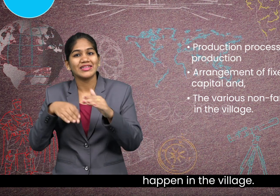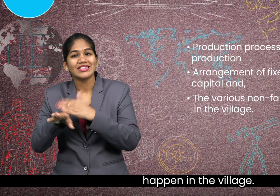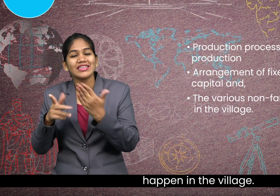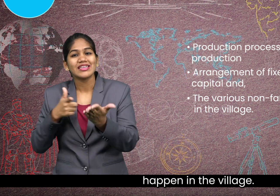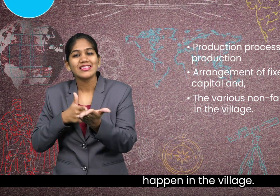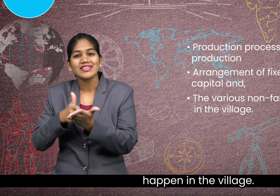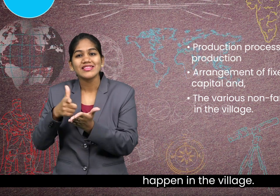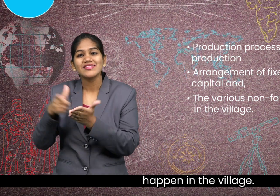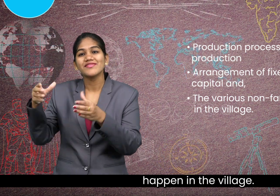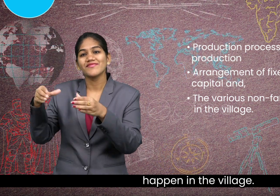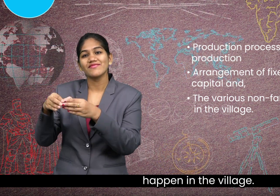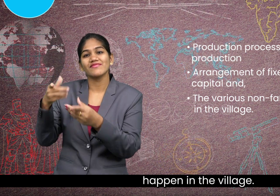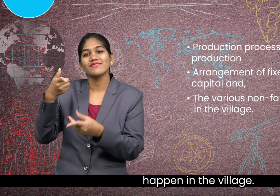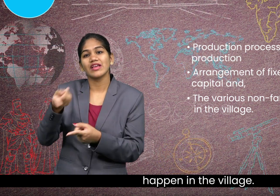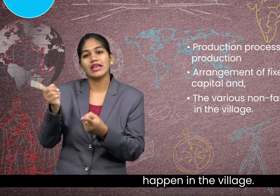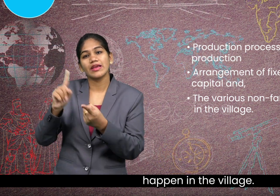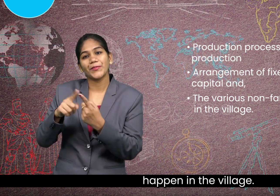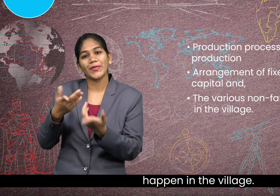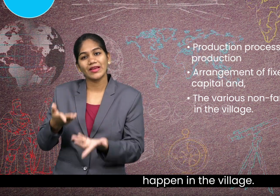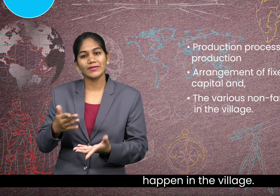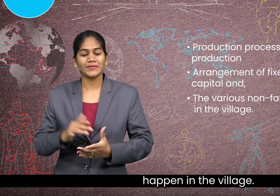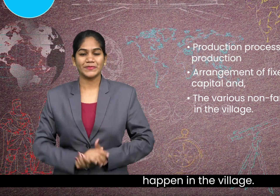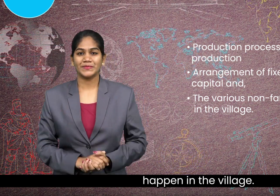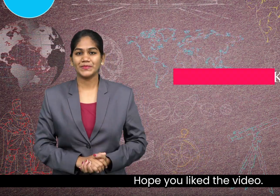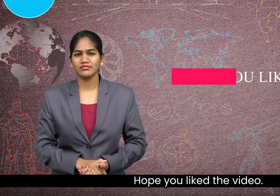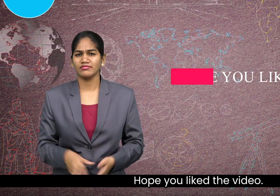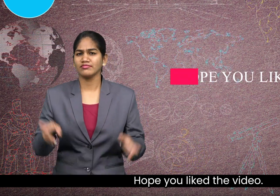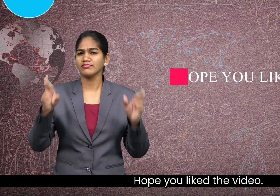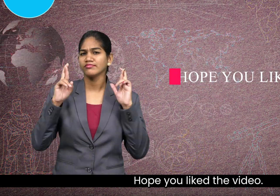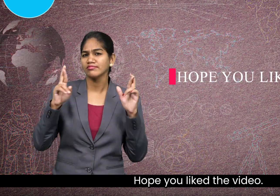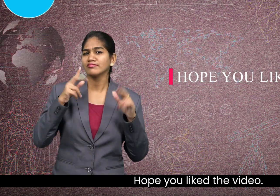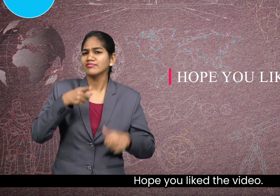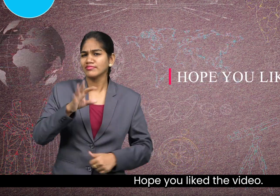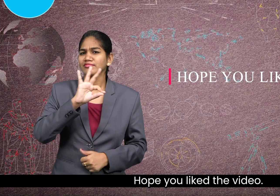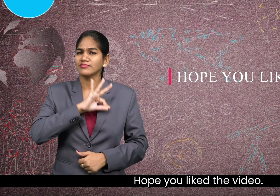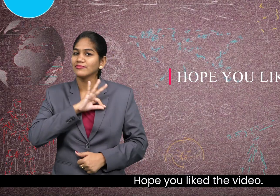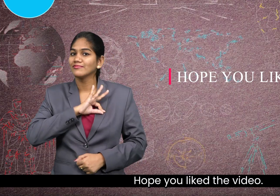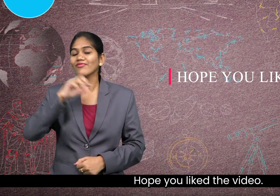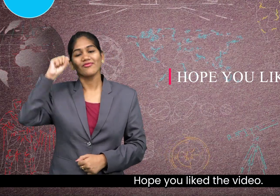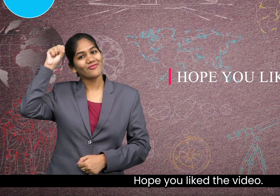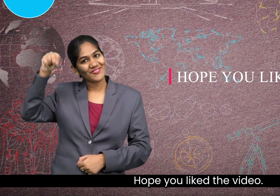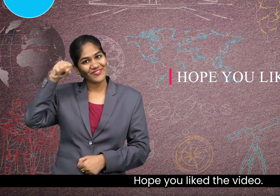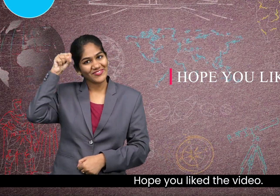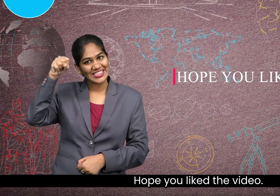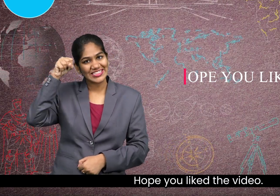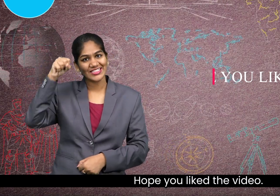the village. Hope you liked the video.